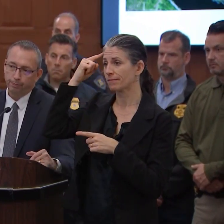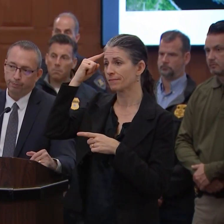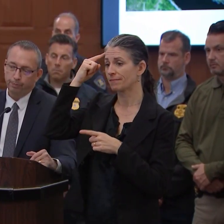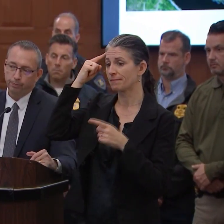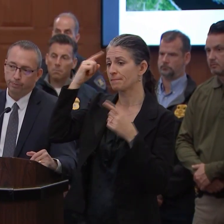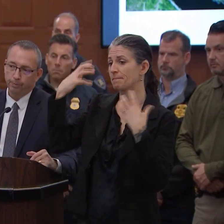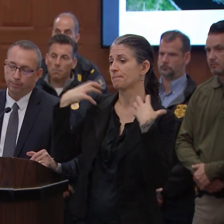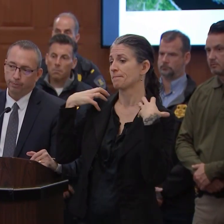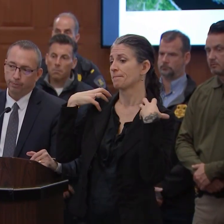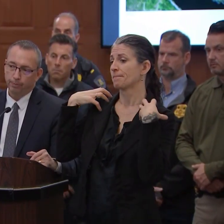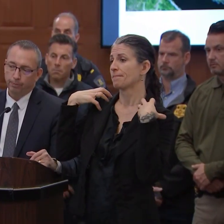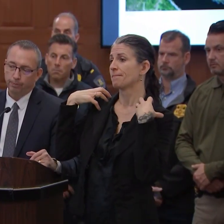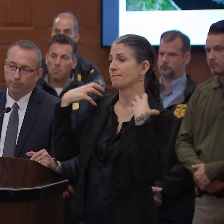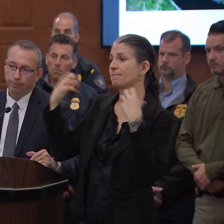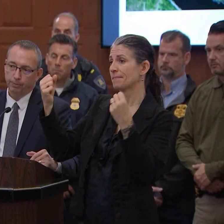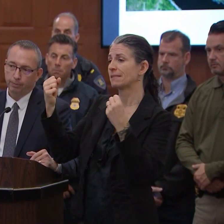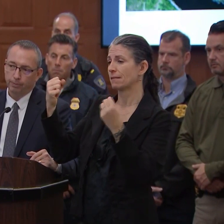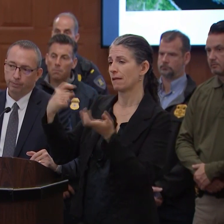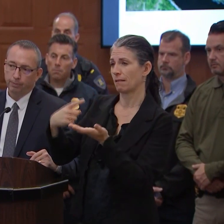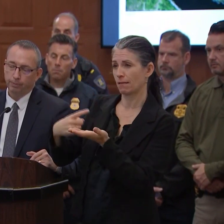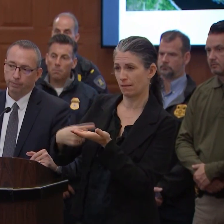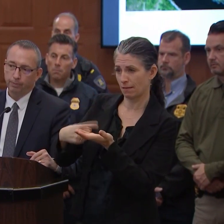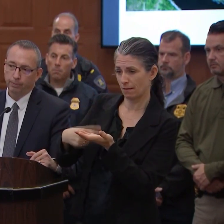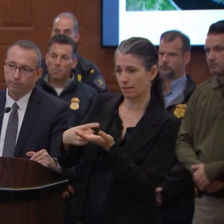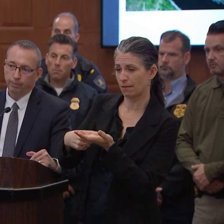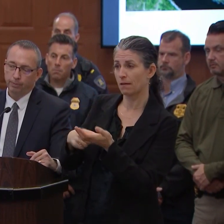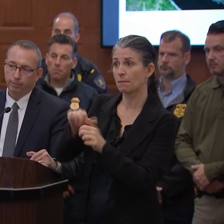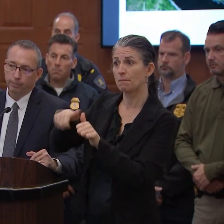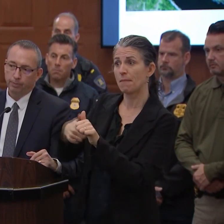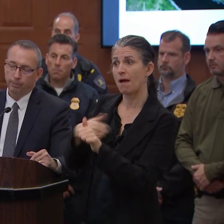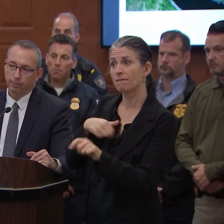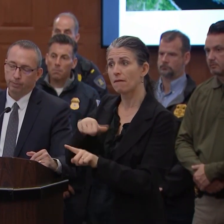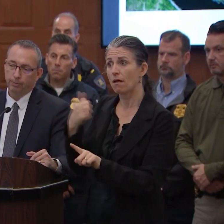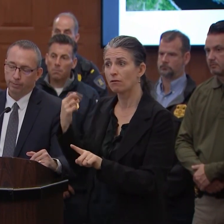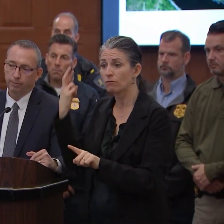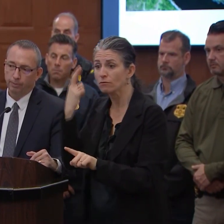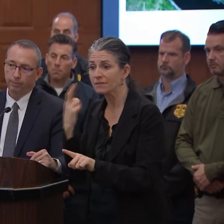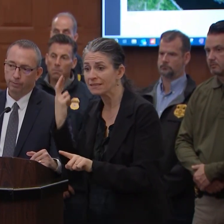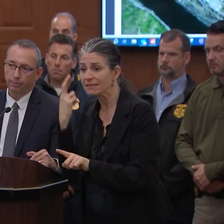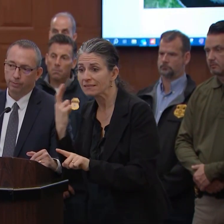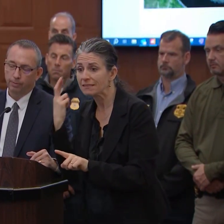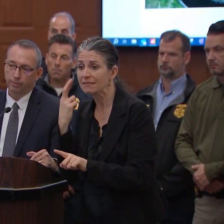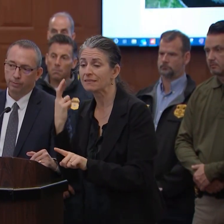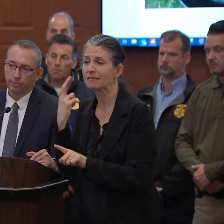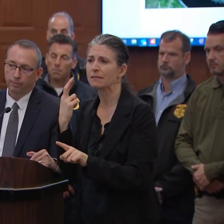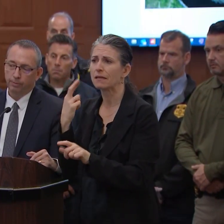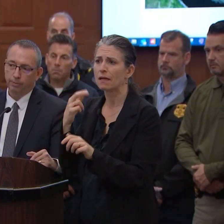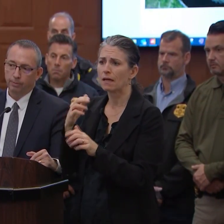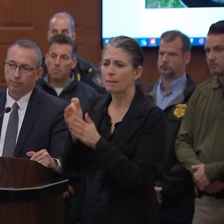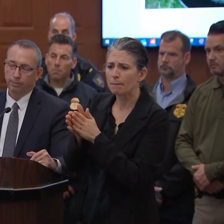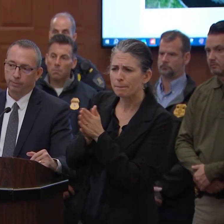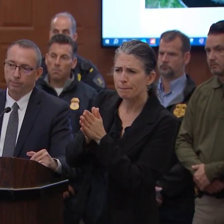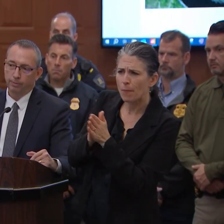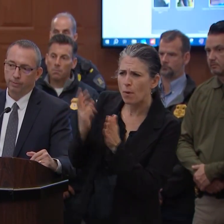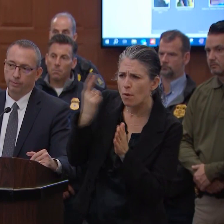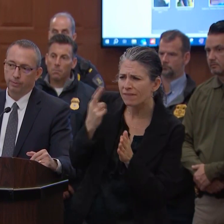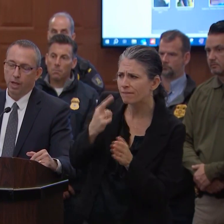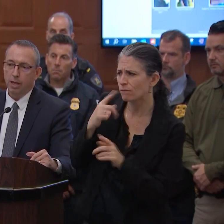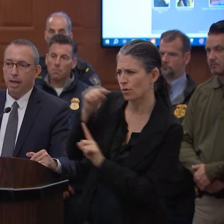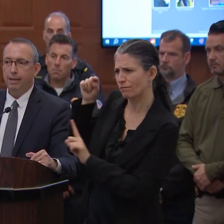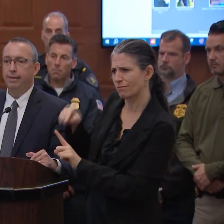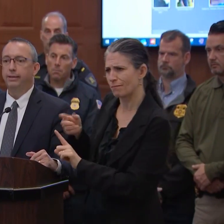there any other aspect that you can tell us about or possible motive that led to him targeting the bowling alley and then the